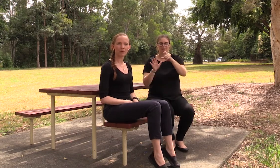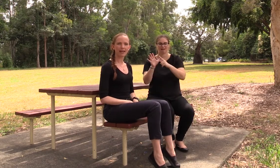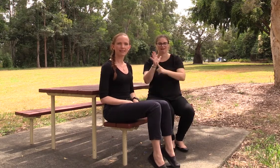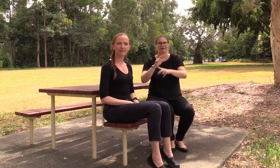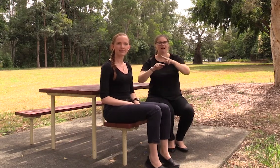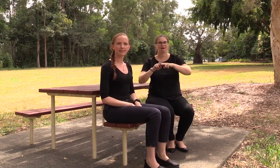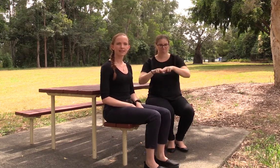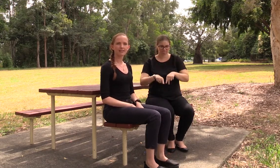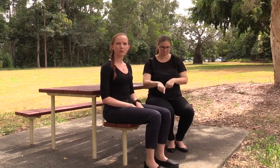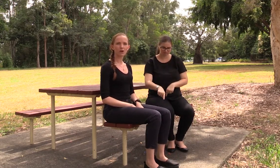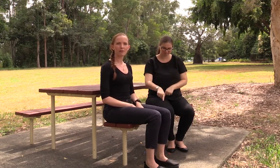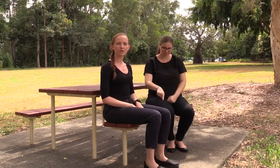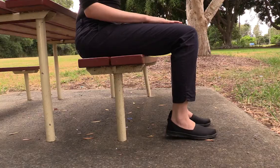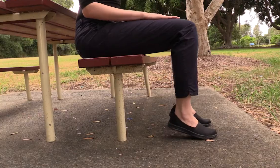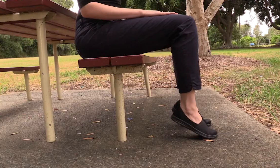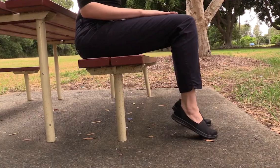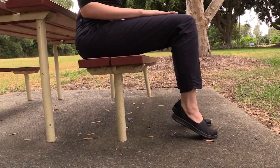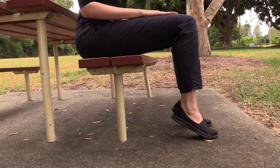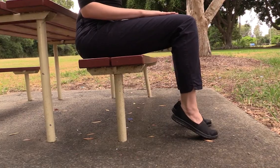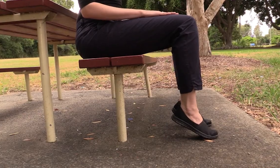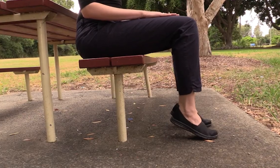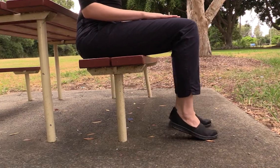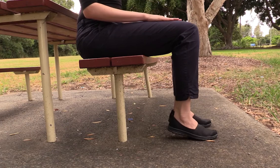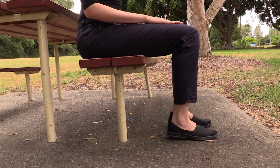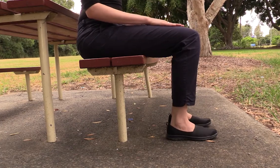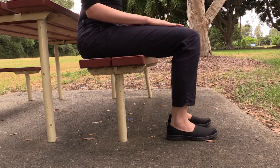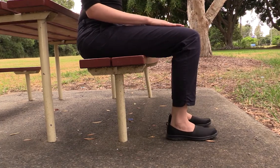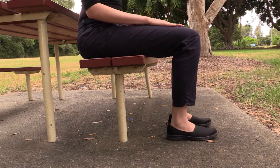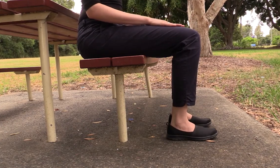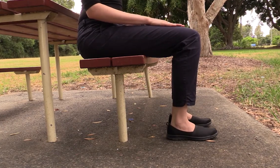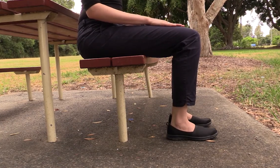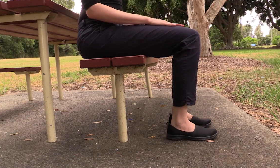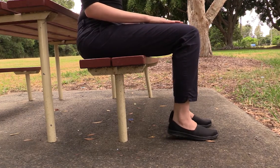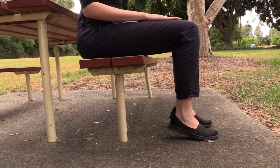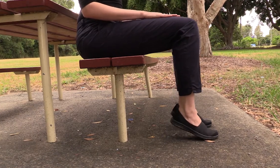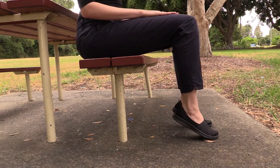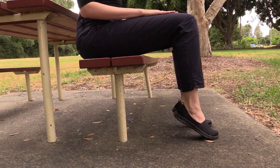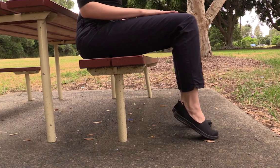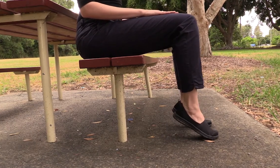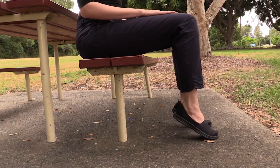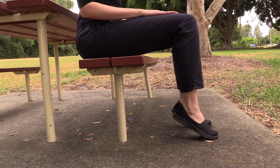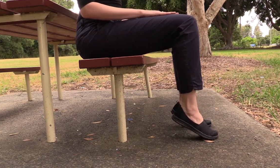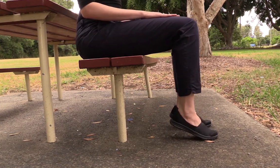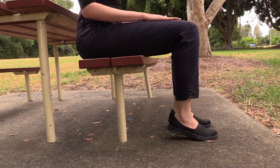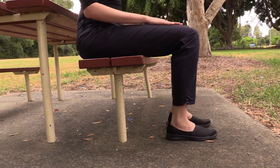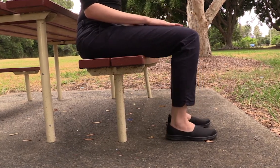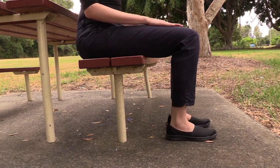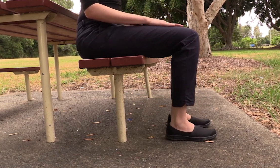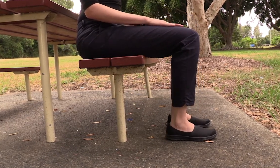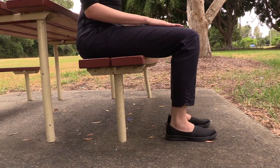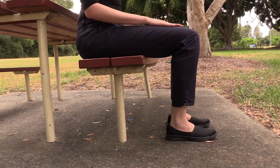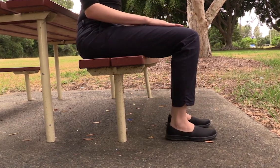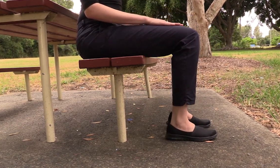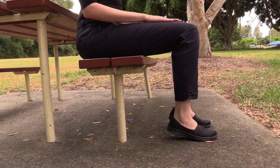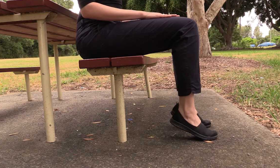calf raises. So what I'm doing is just lifting my heels up off the ground and using my calf muscles to warm